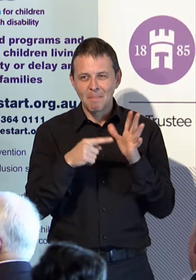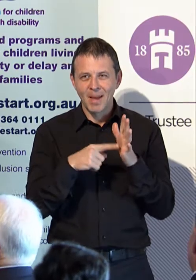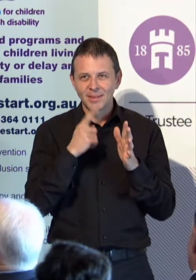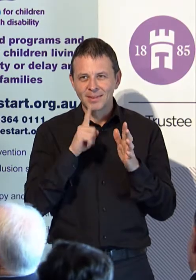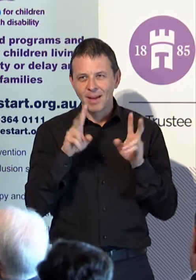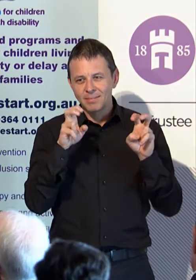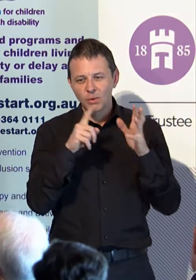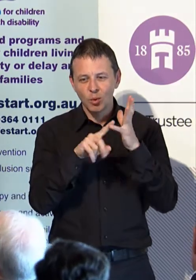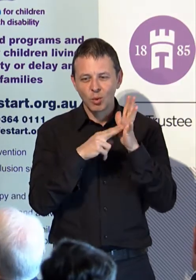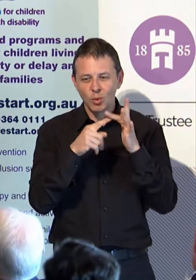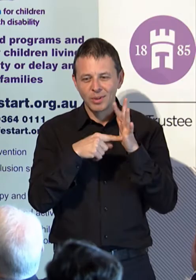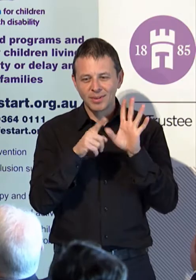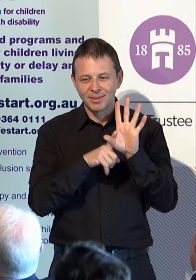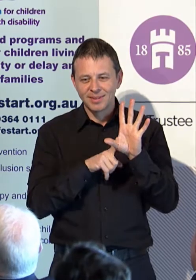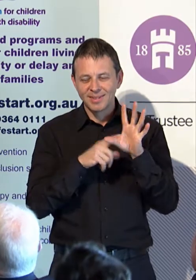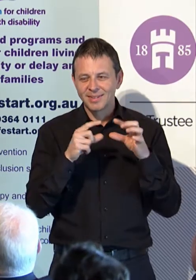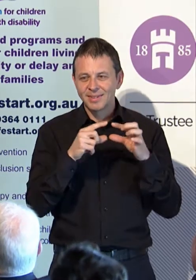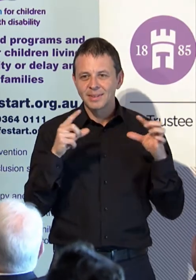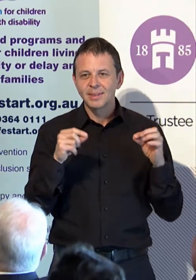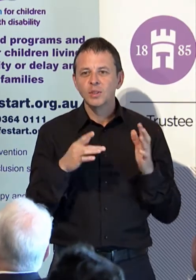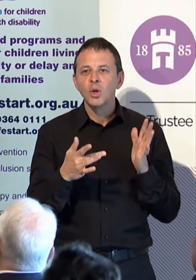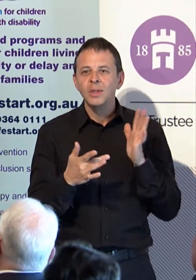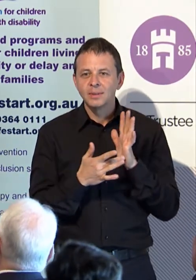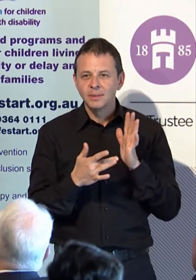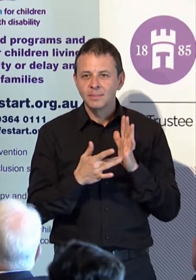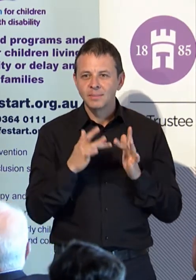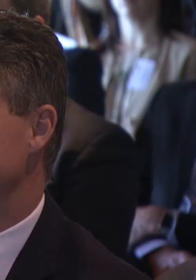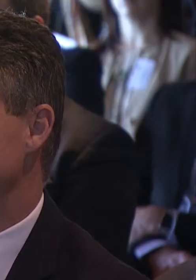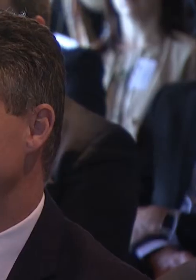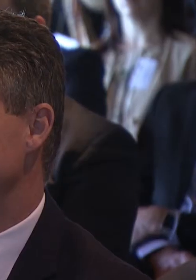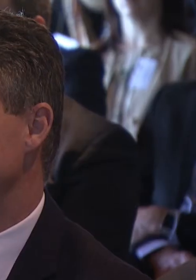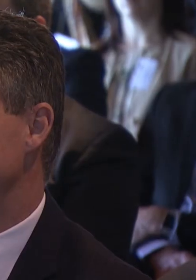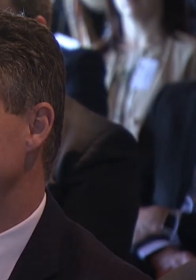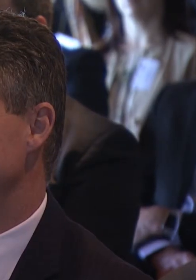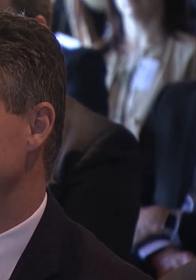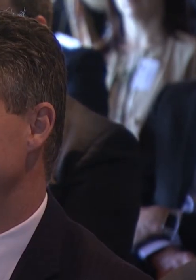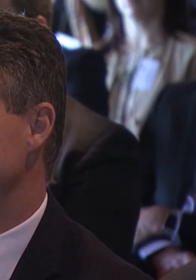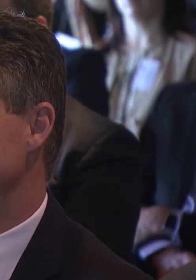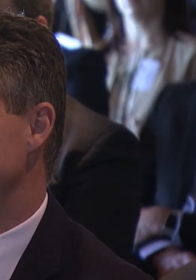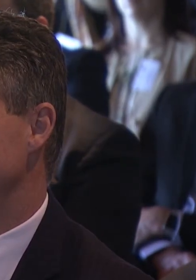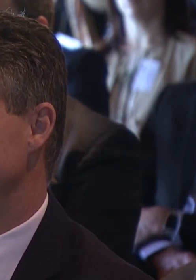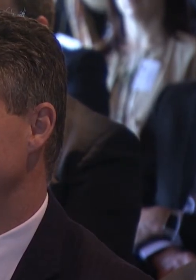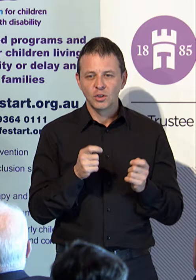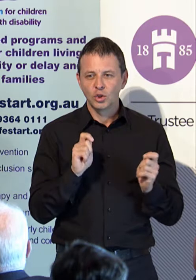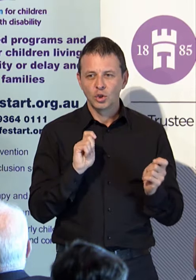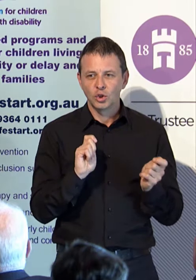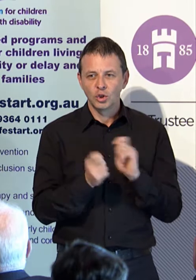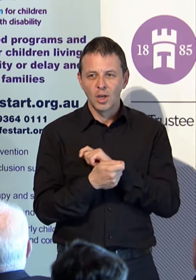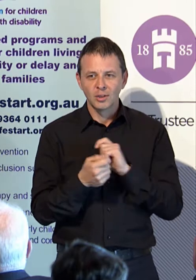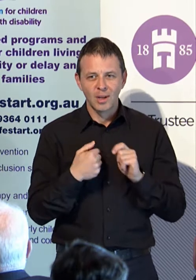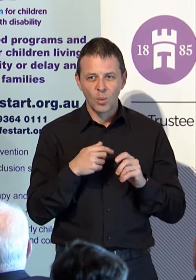Now, the technology and the internet has transformed our